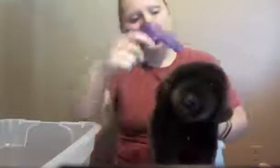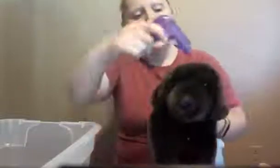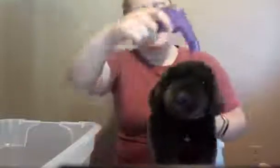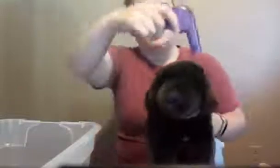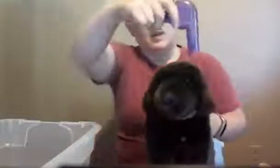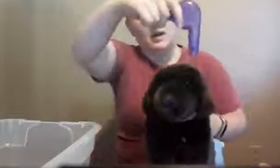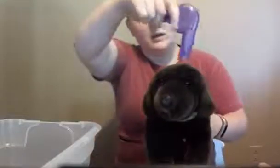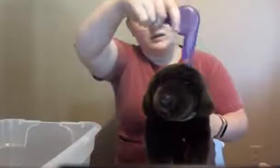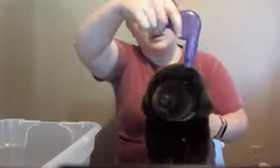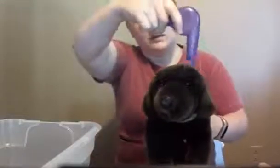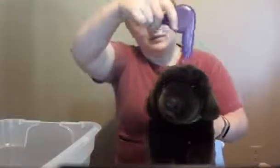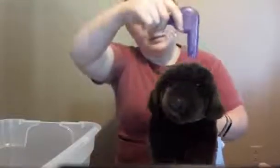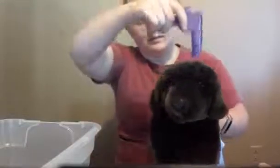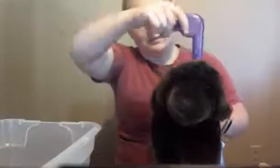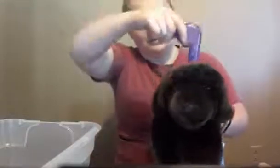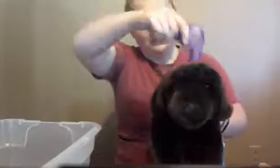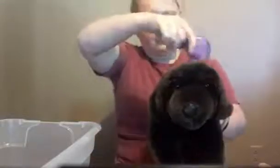Dry him off.